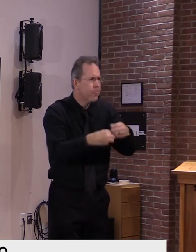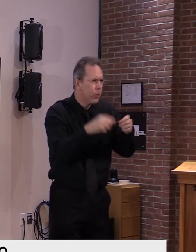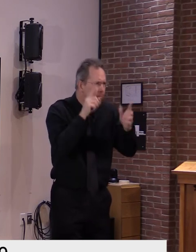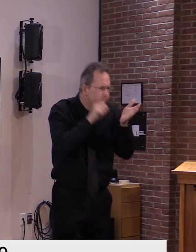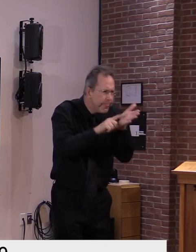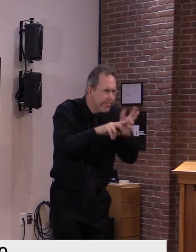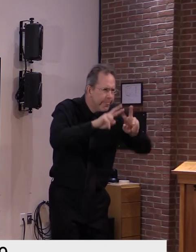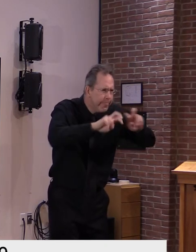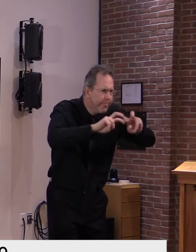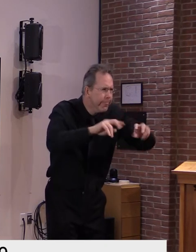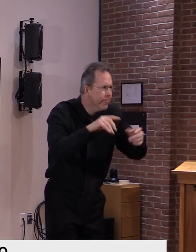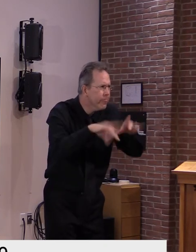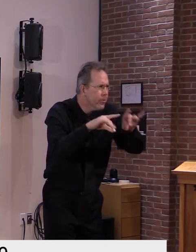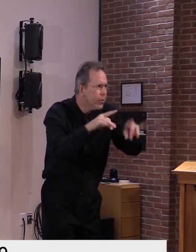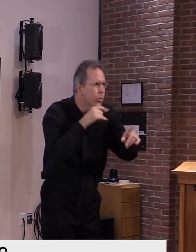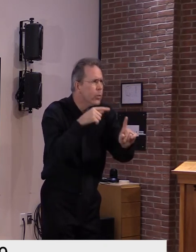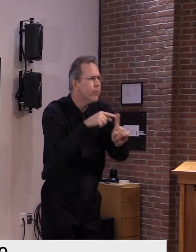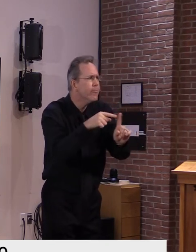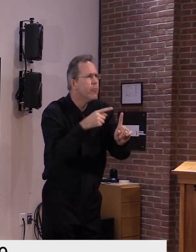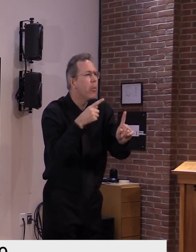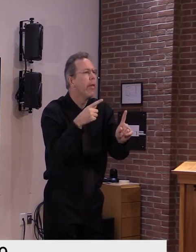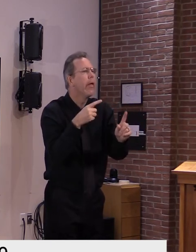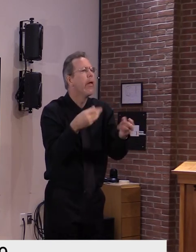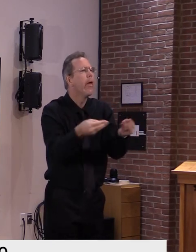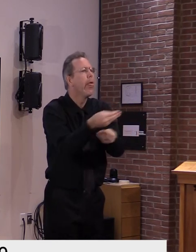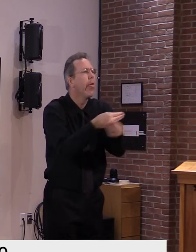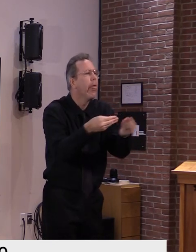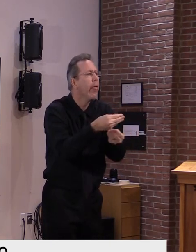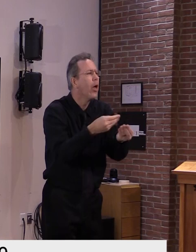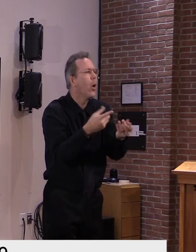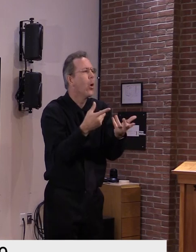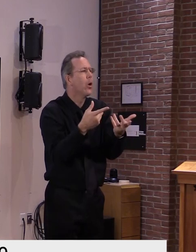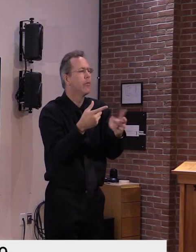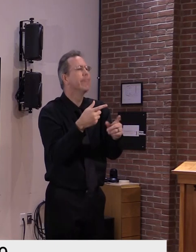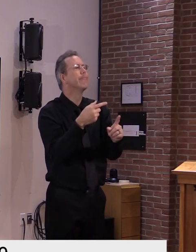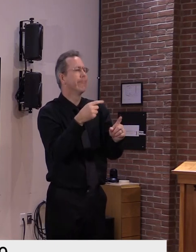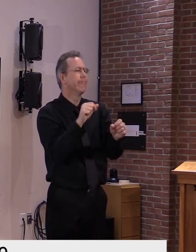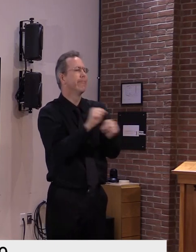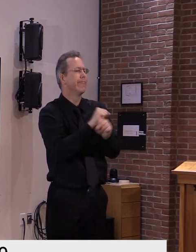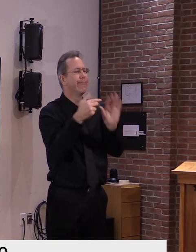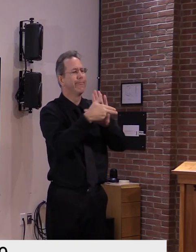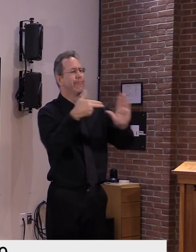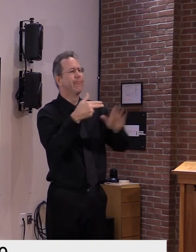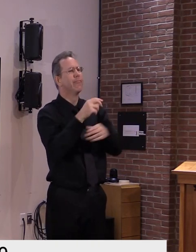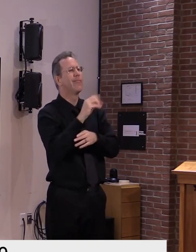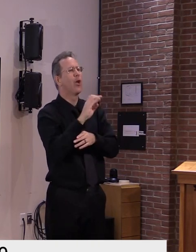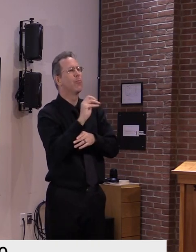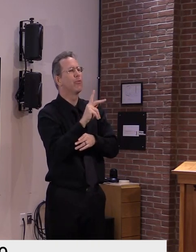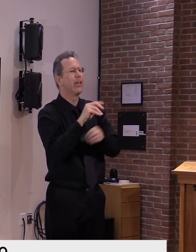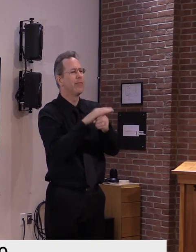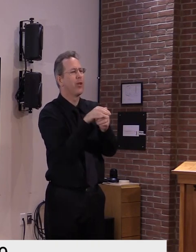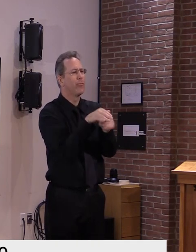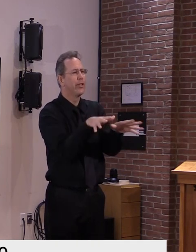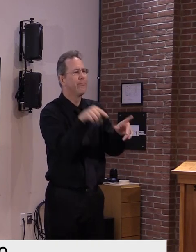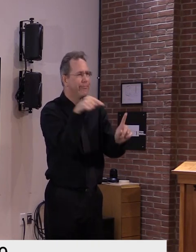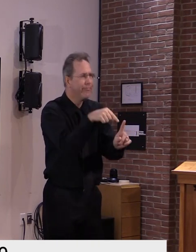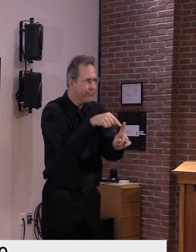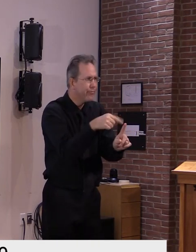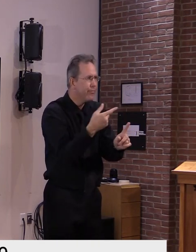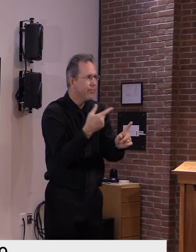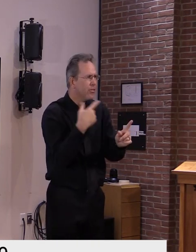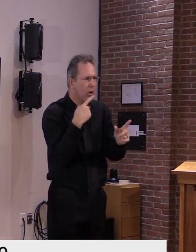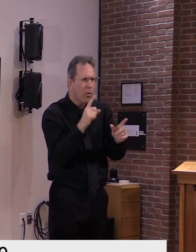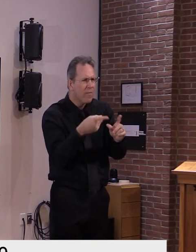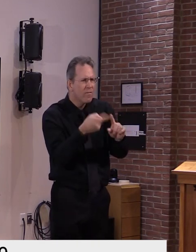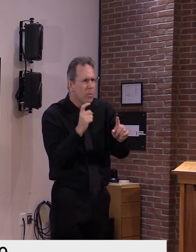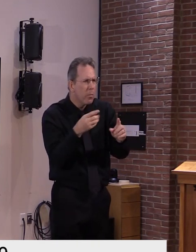to situations, as we call them, within the county. So I'll have to reserve judgment on that, because that's what